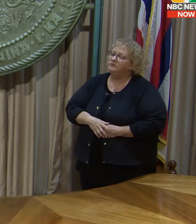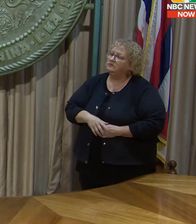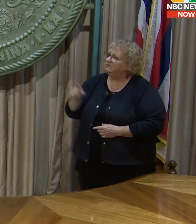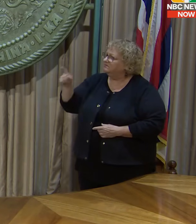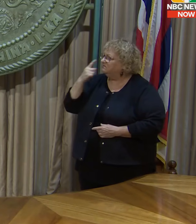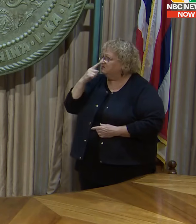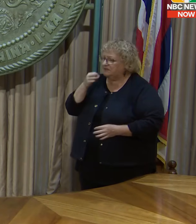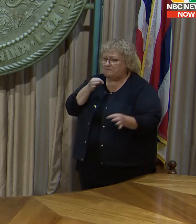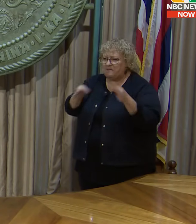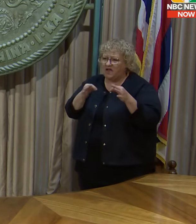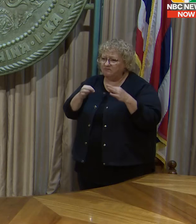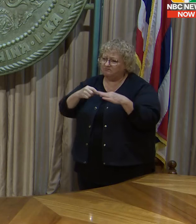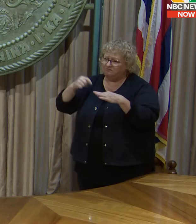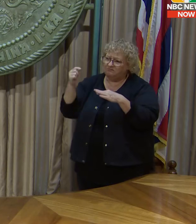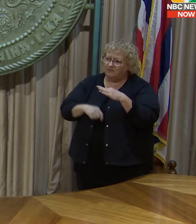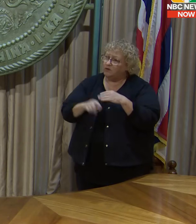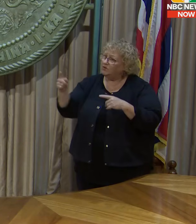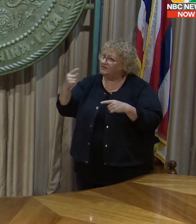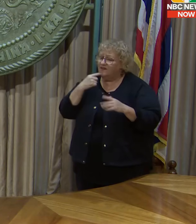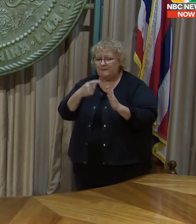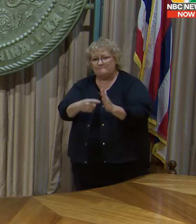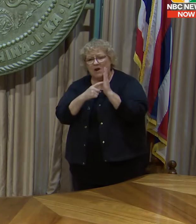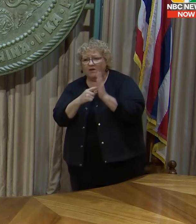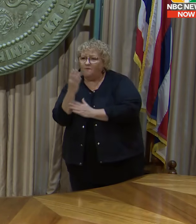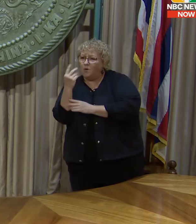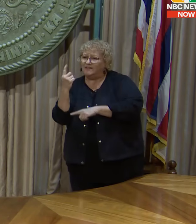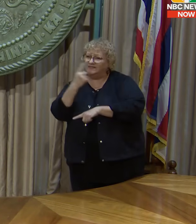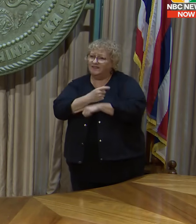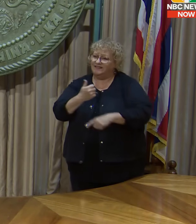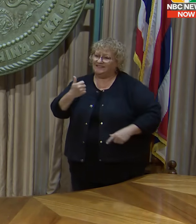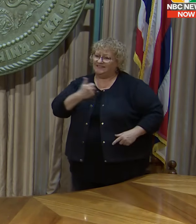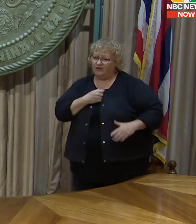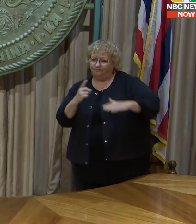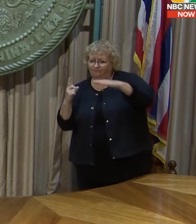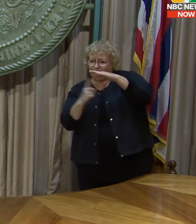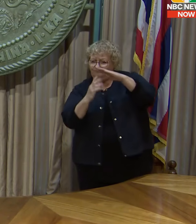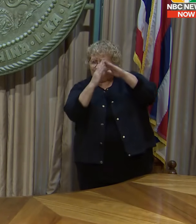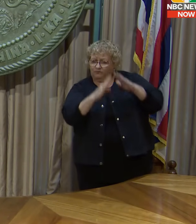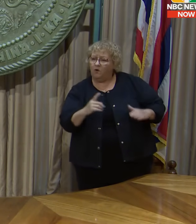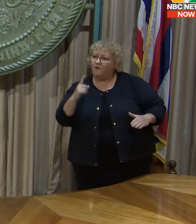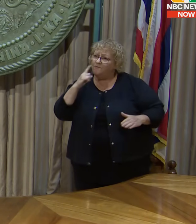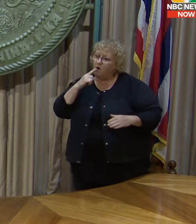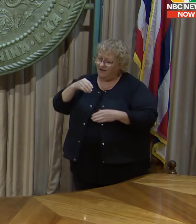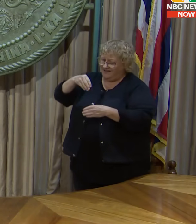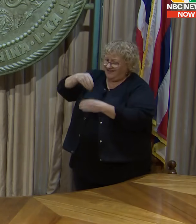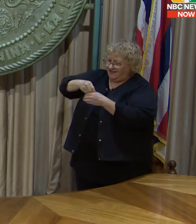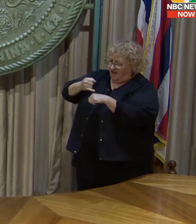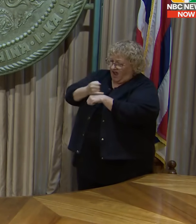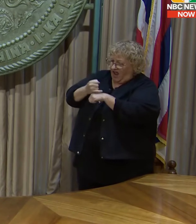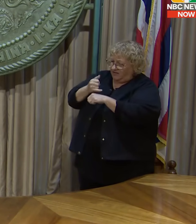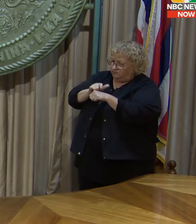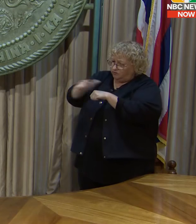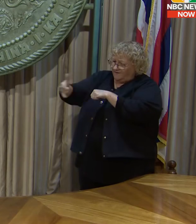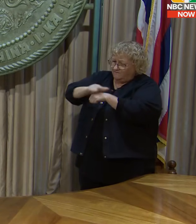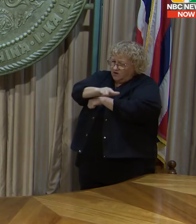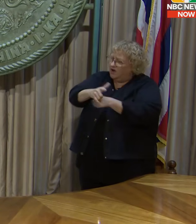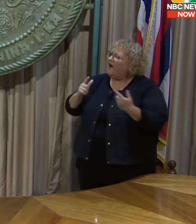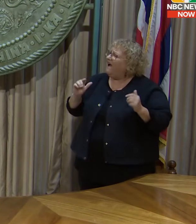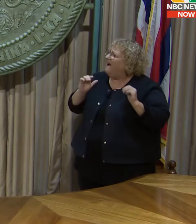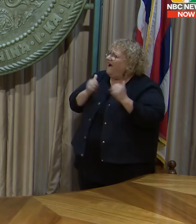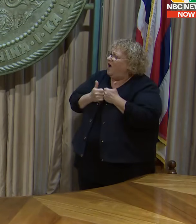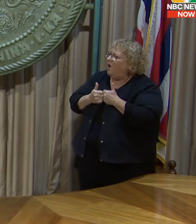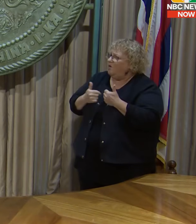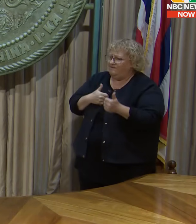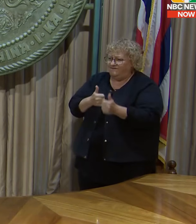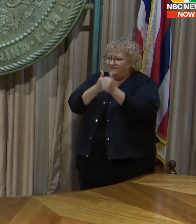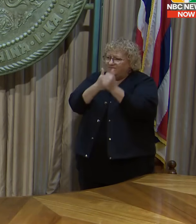you explain in detail how this mandatory 14-day self-quarantine for inter-island travel will work if and when it's implemented, and what process will